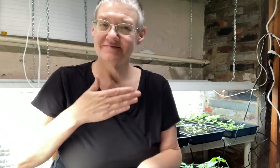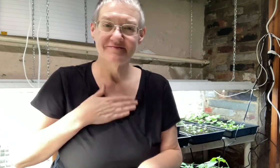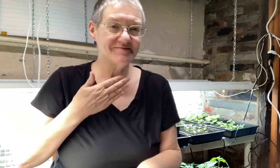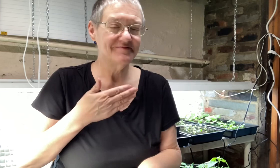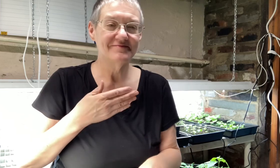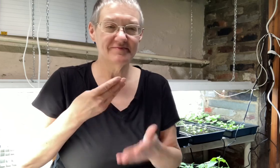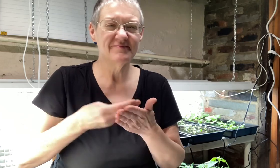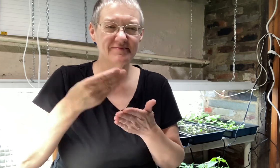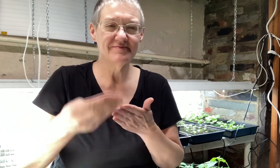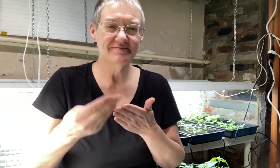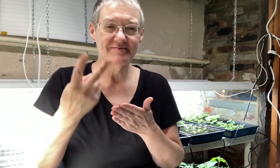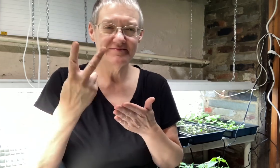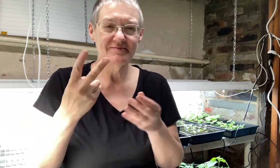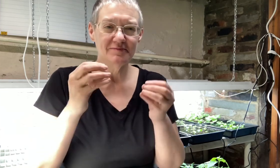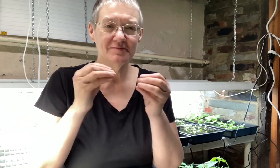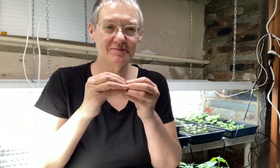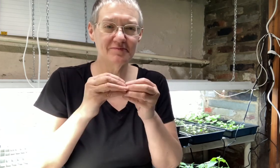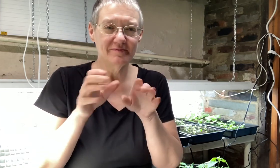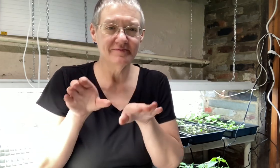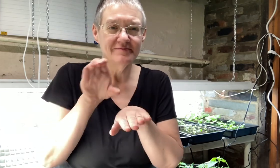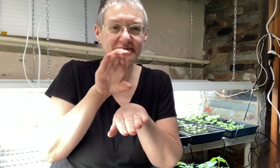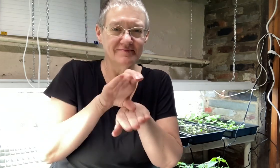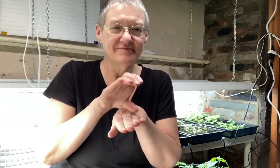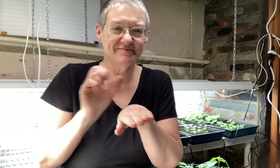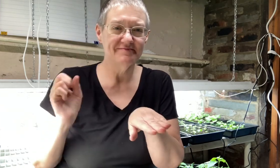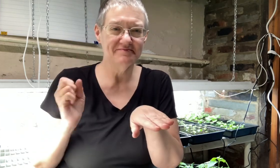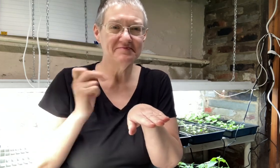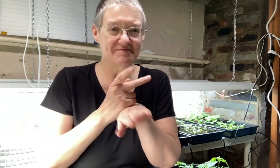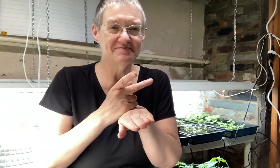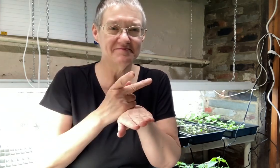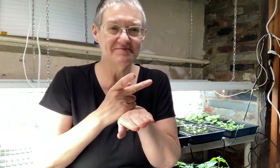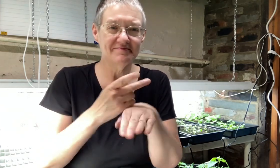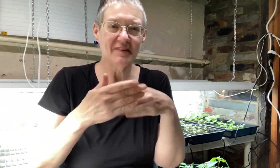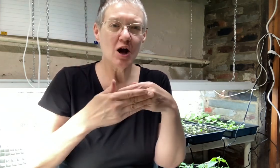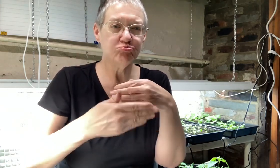happy. So I bought some more heat mats and put them back on.